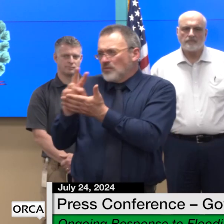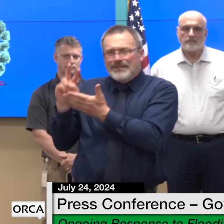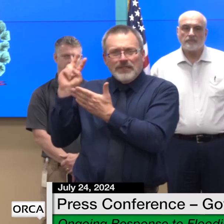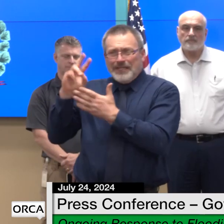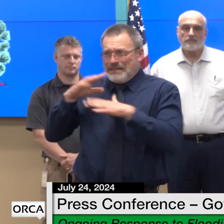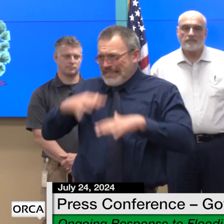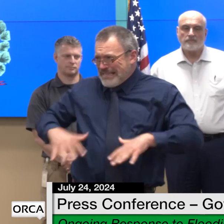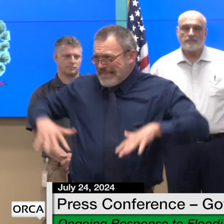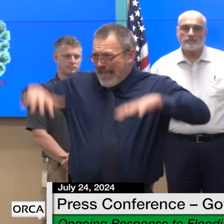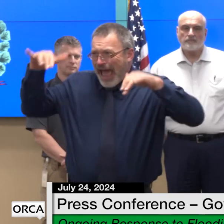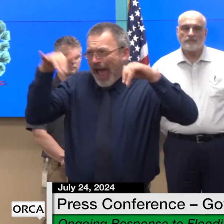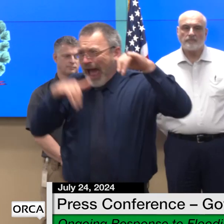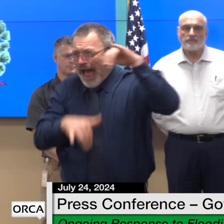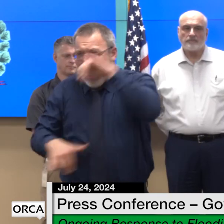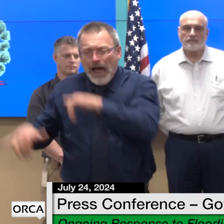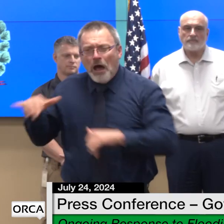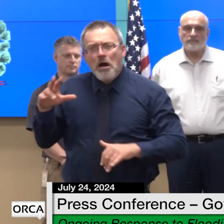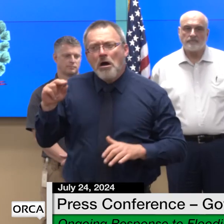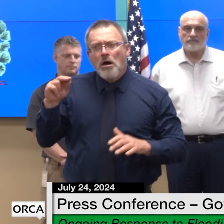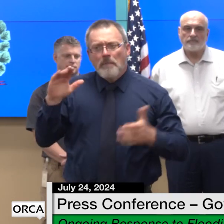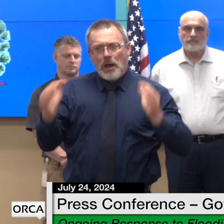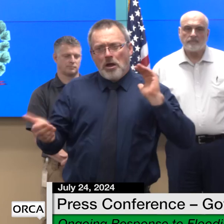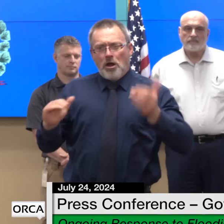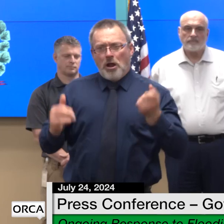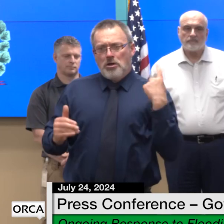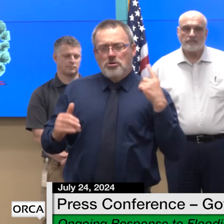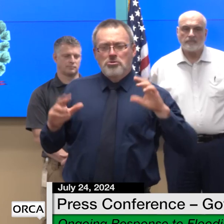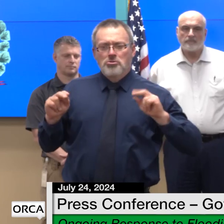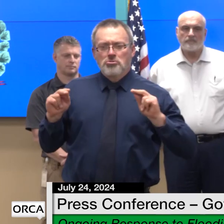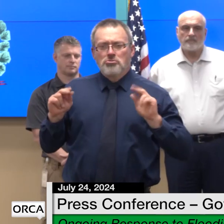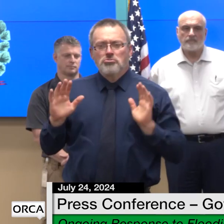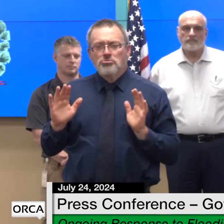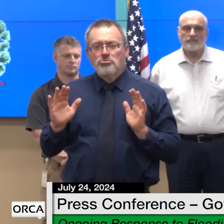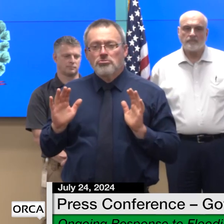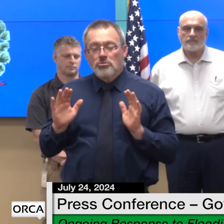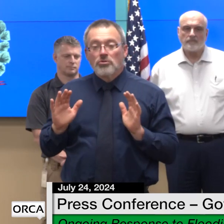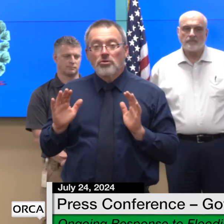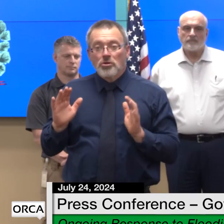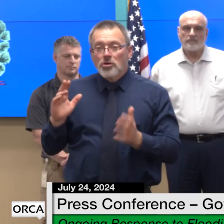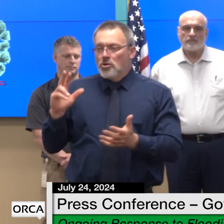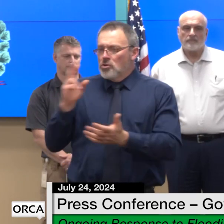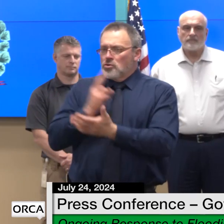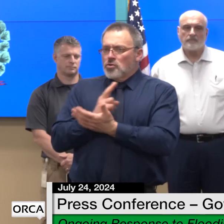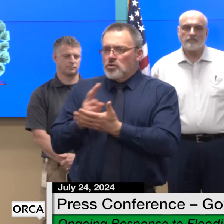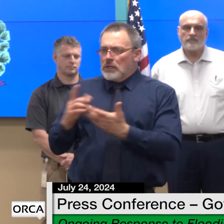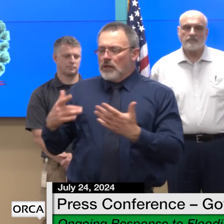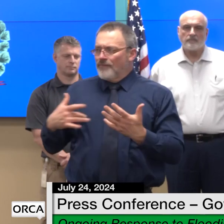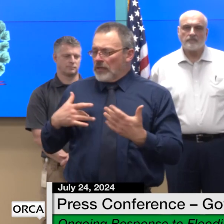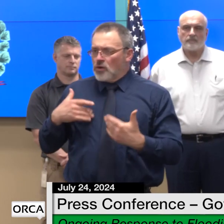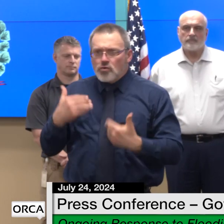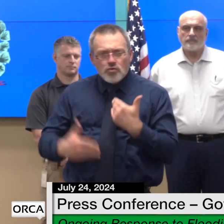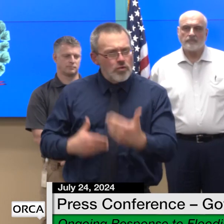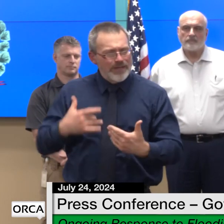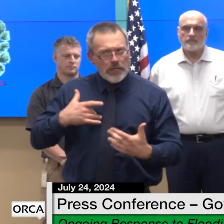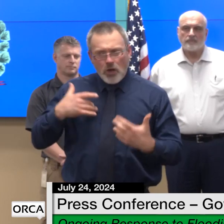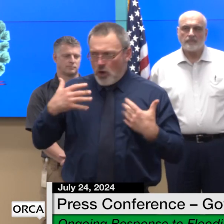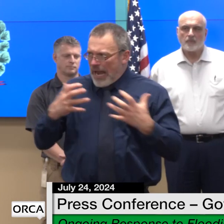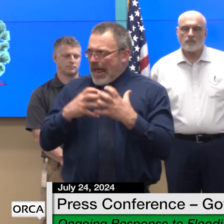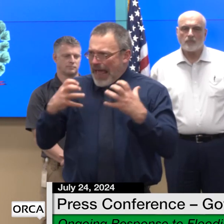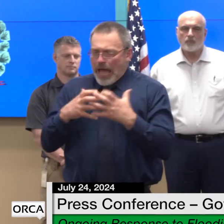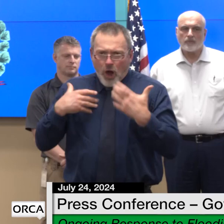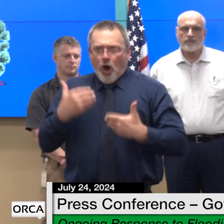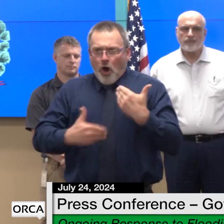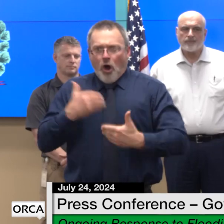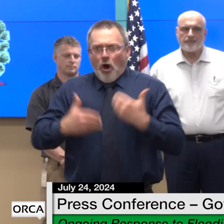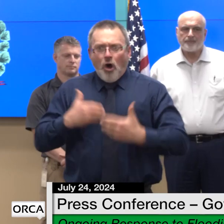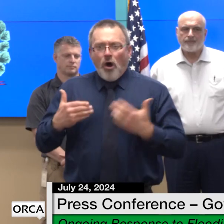Now, I know for many, 2 weeks feels like a very, very long time. So we're moving